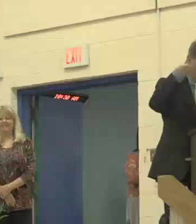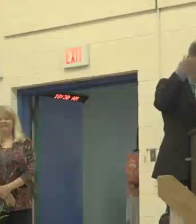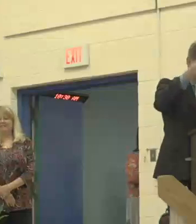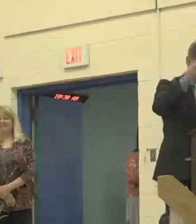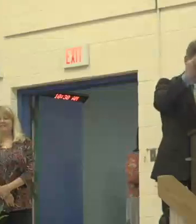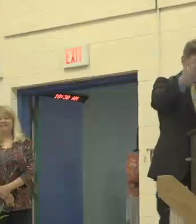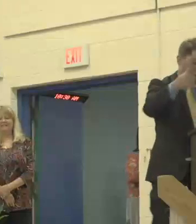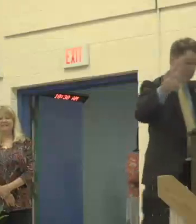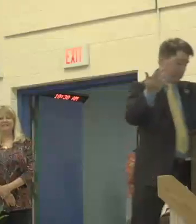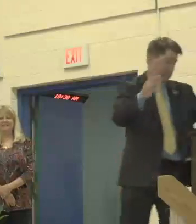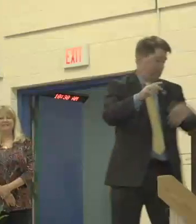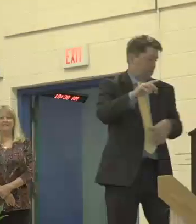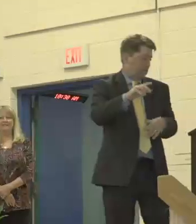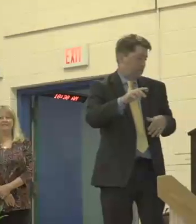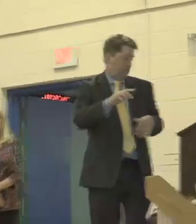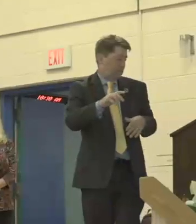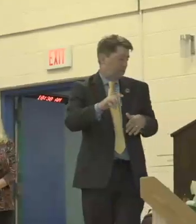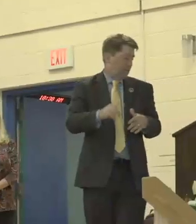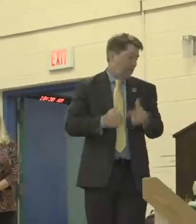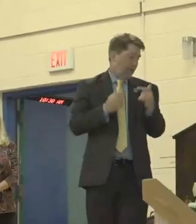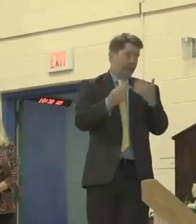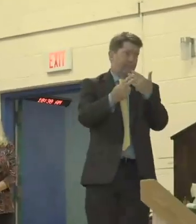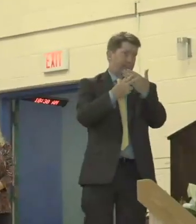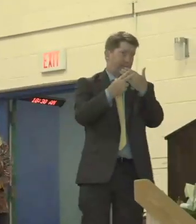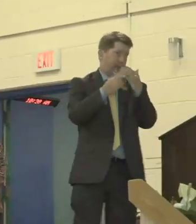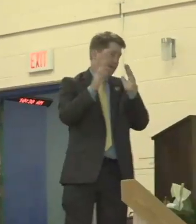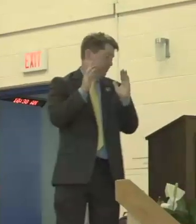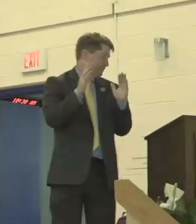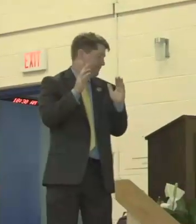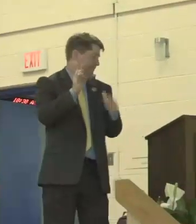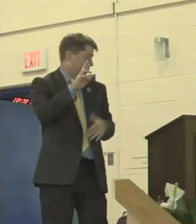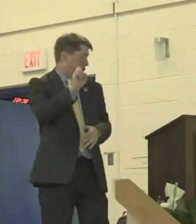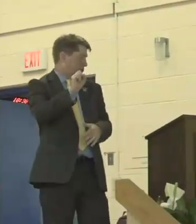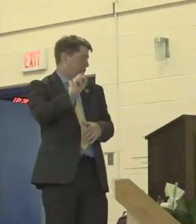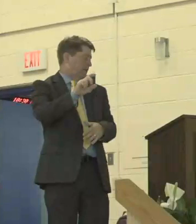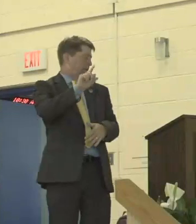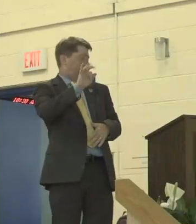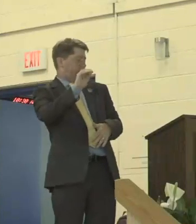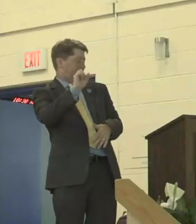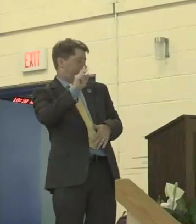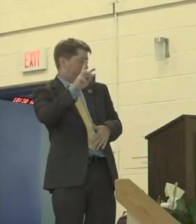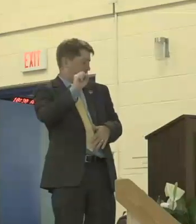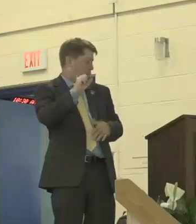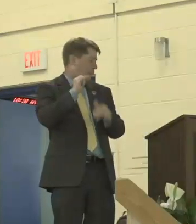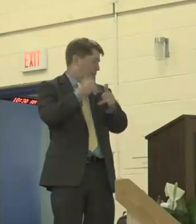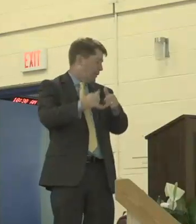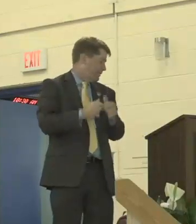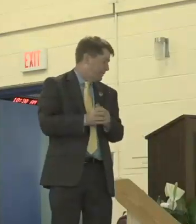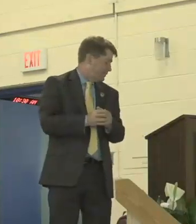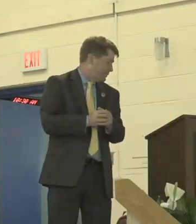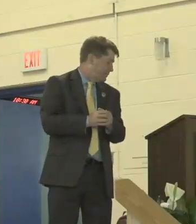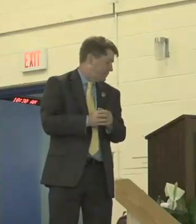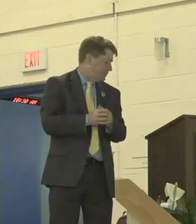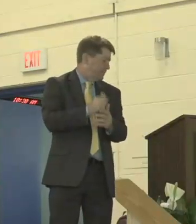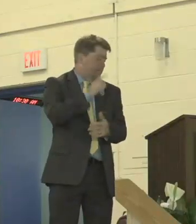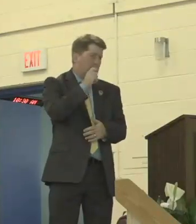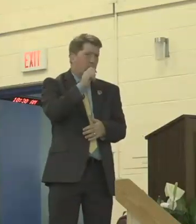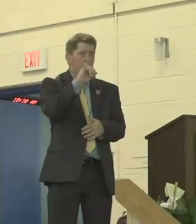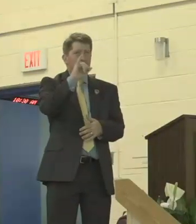All right. So the next award is the Lifesavers Award.